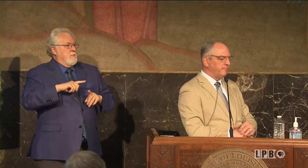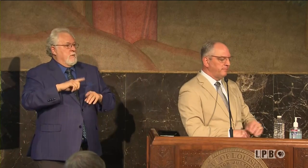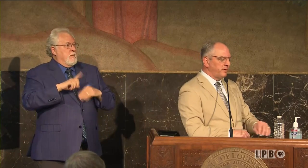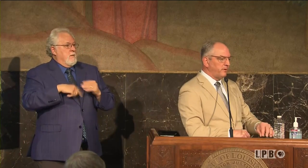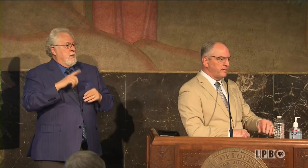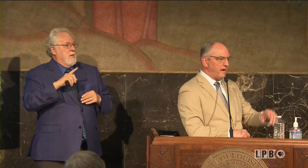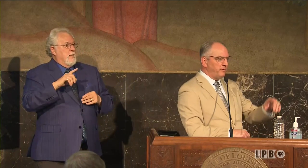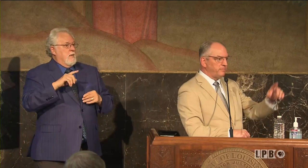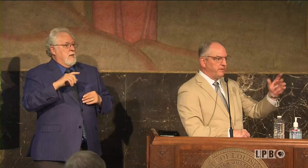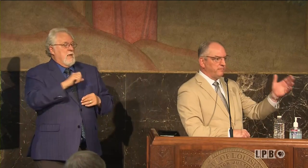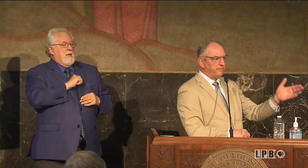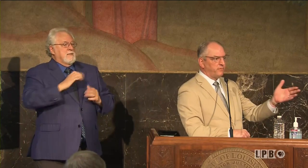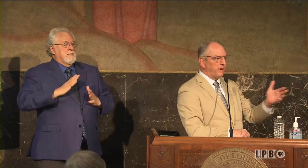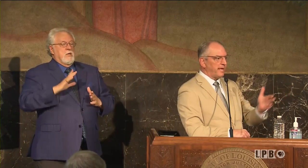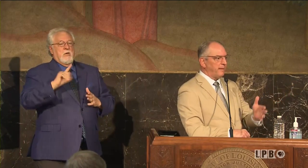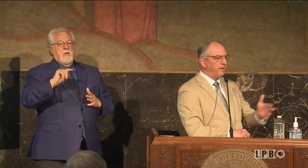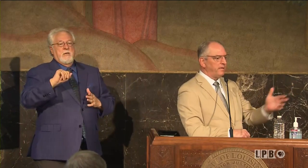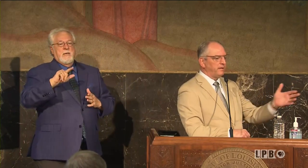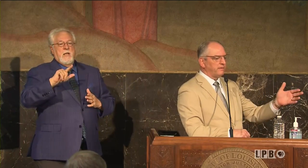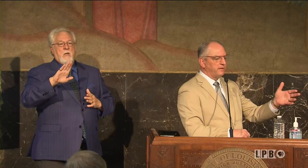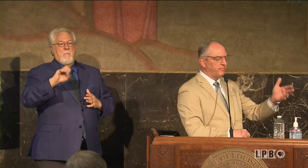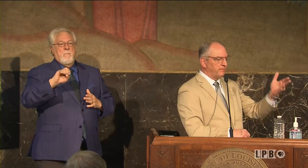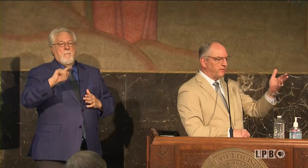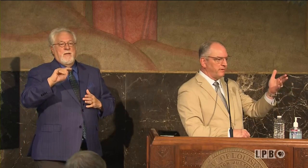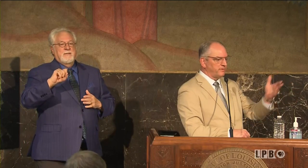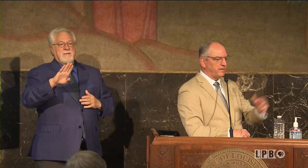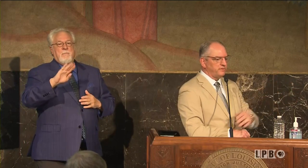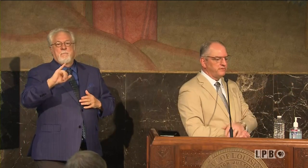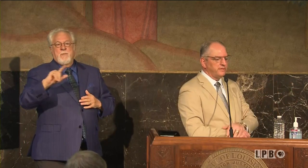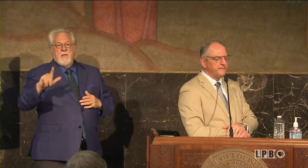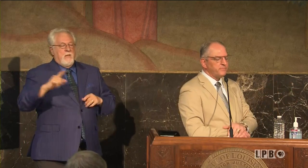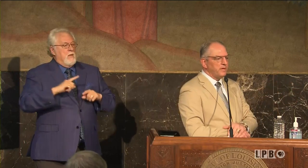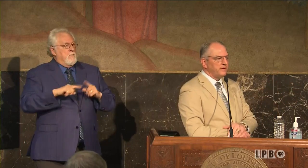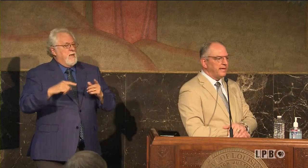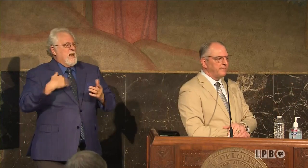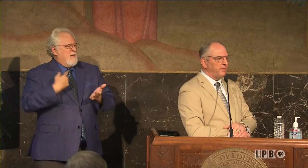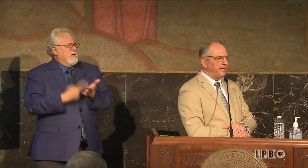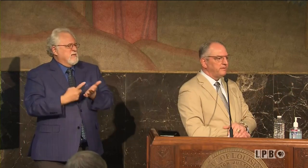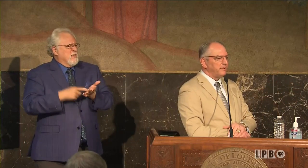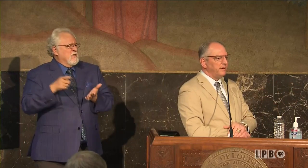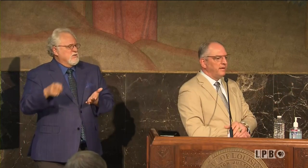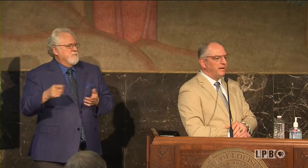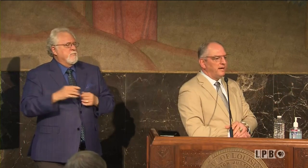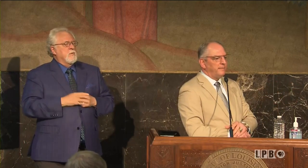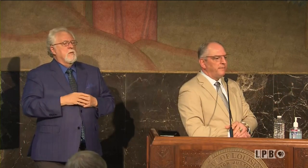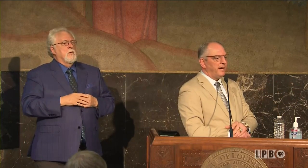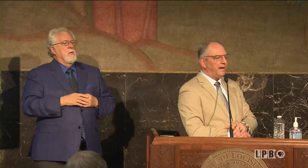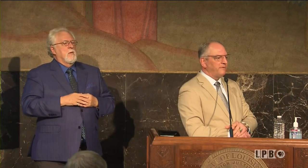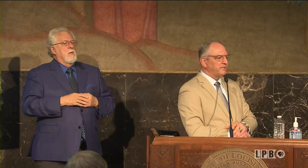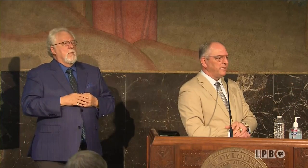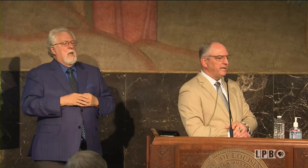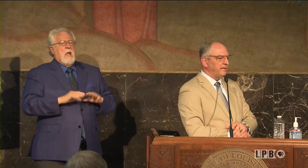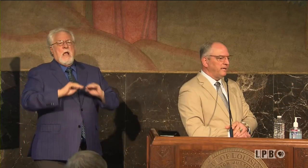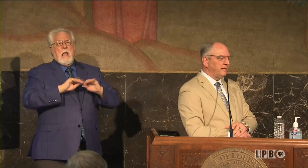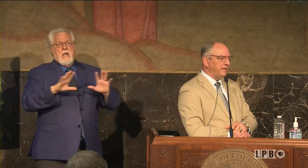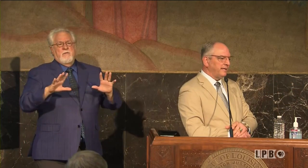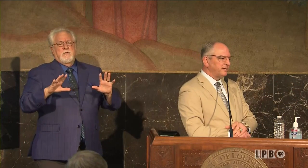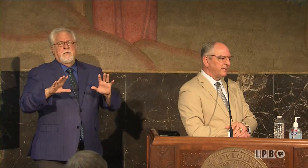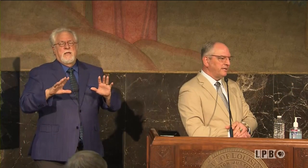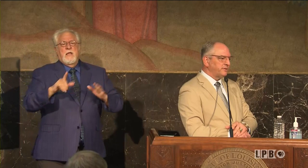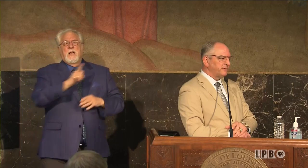on Senator Talbot's bill before I came in here. There are discussions taking place. Obviously,